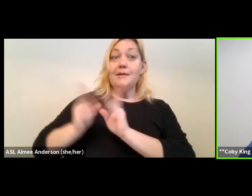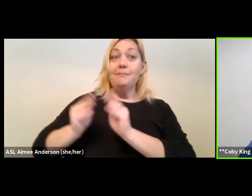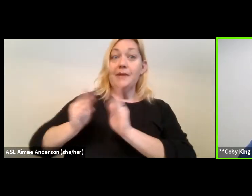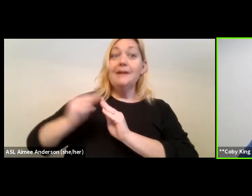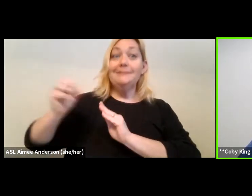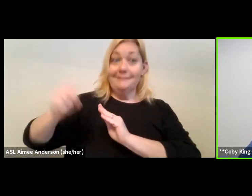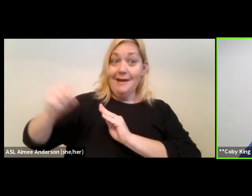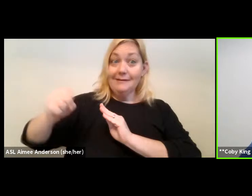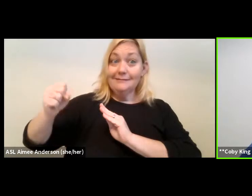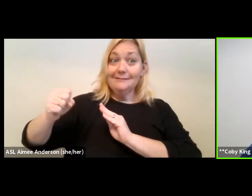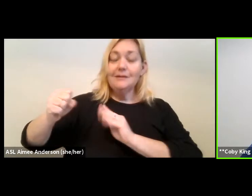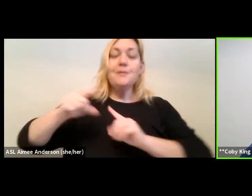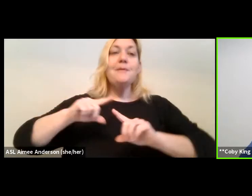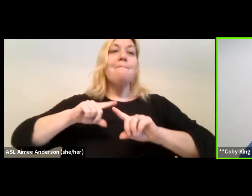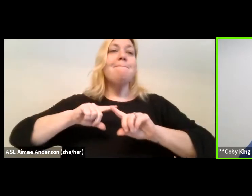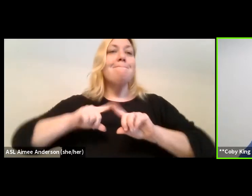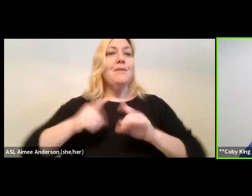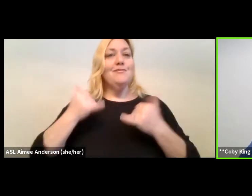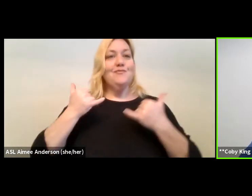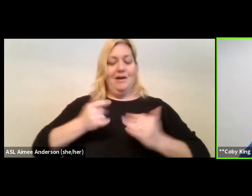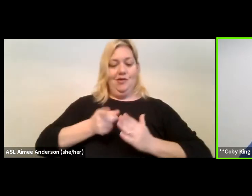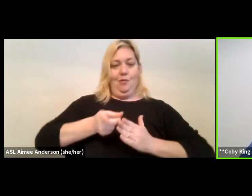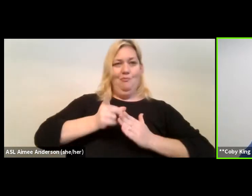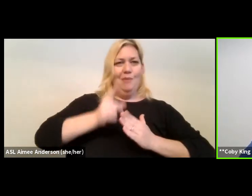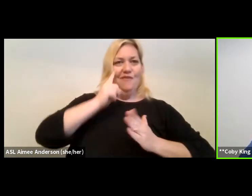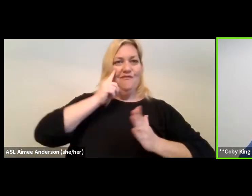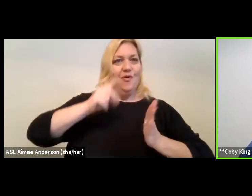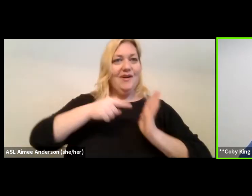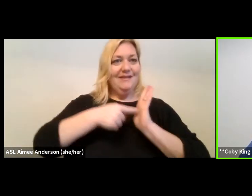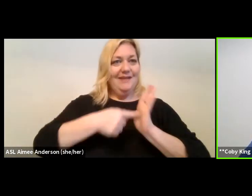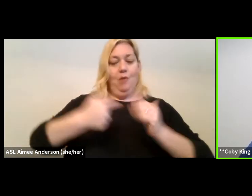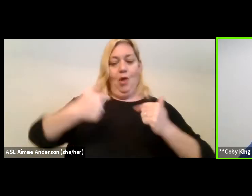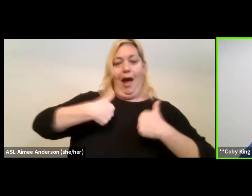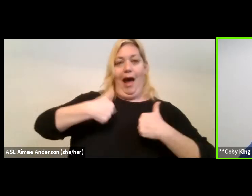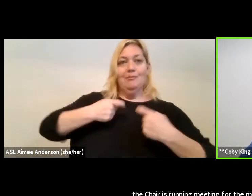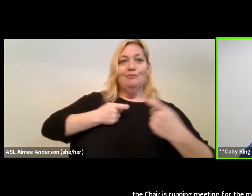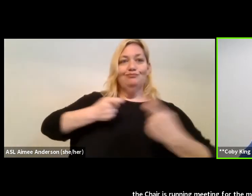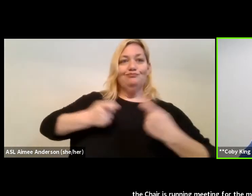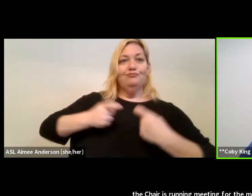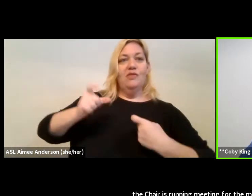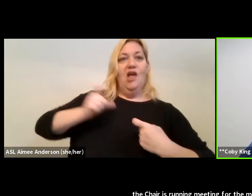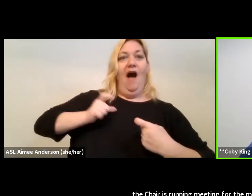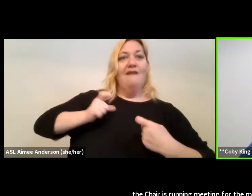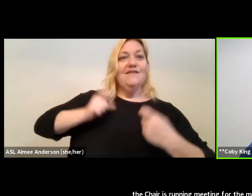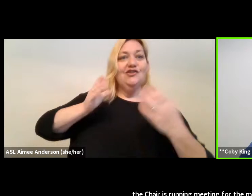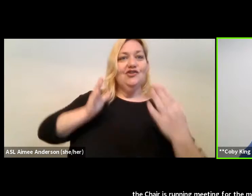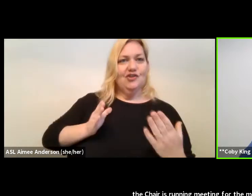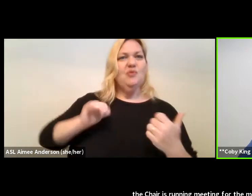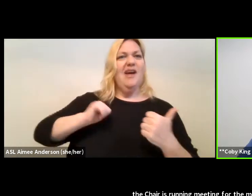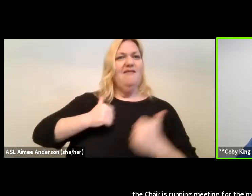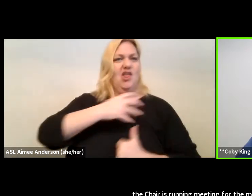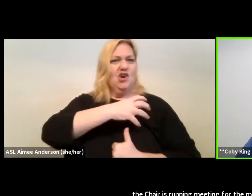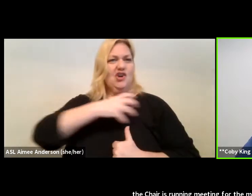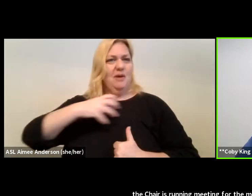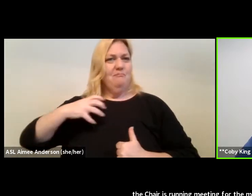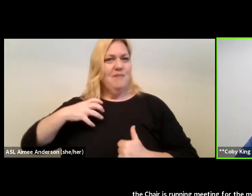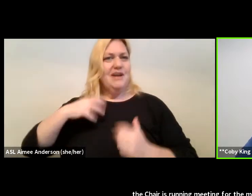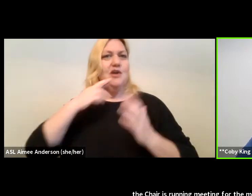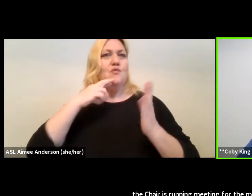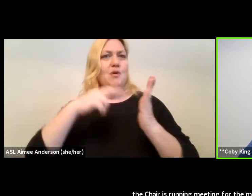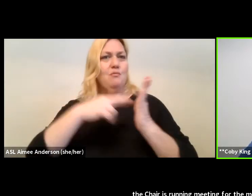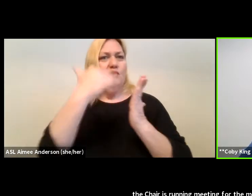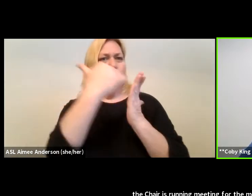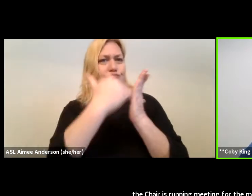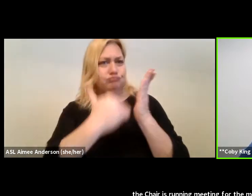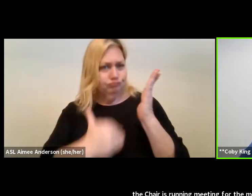part, at this moment, for instance, I am the presiding officer. As we have other committee reports that